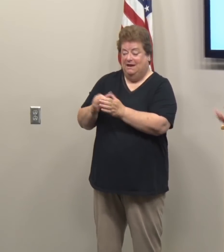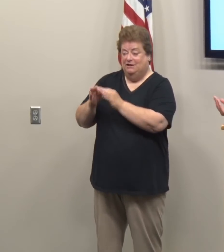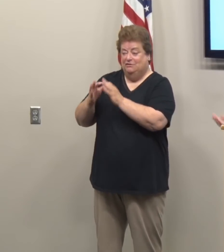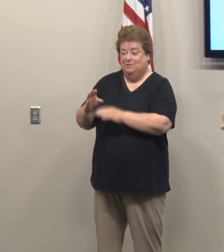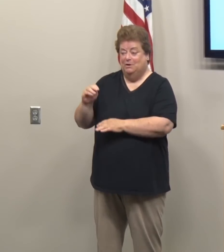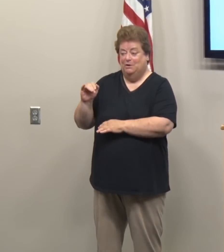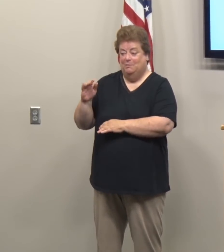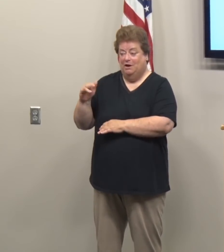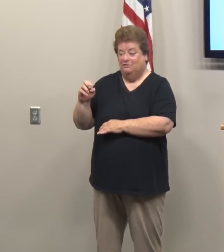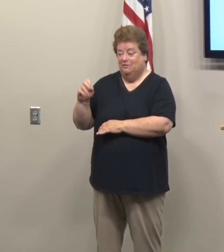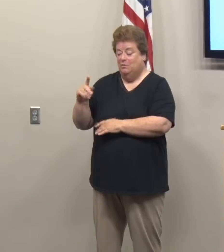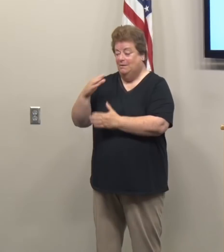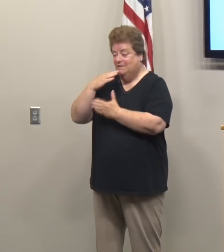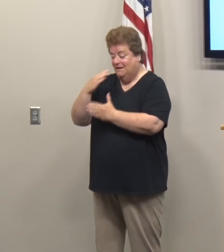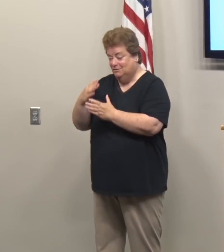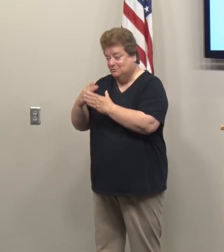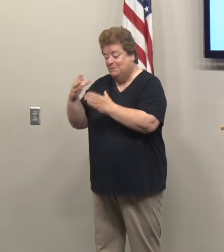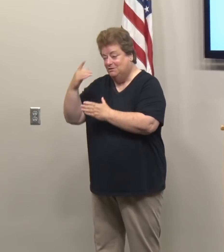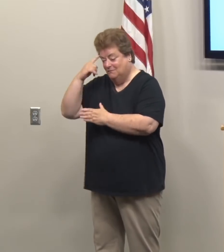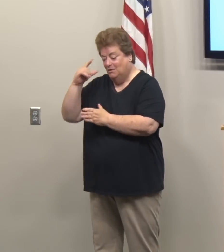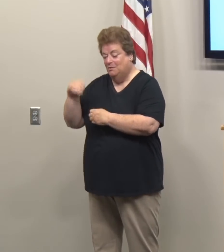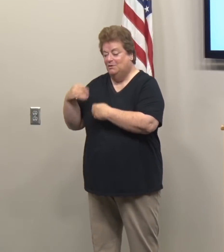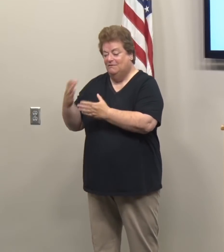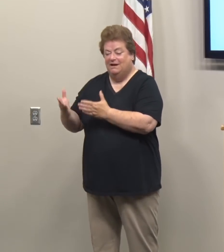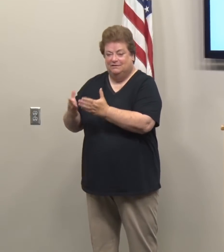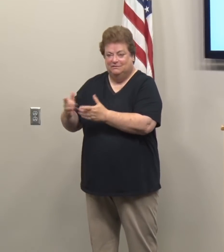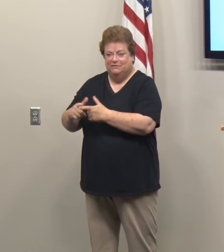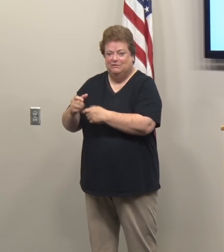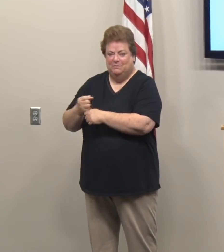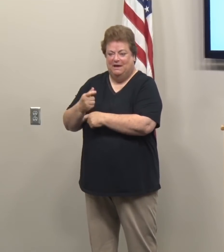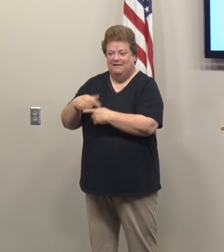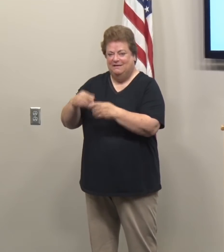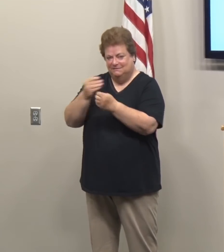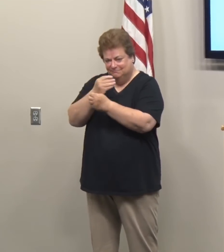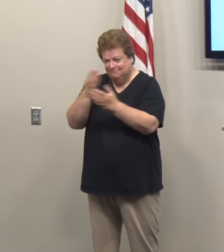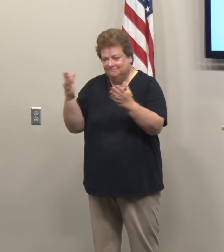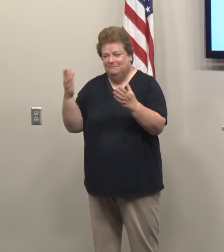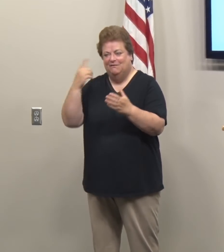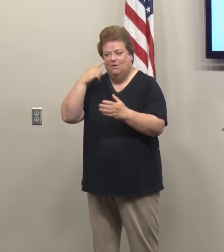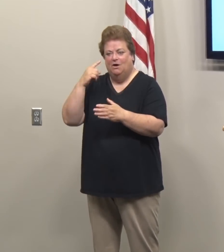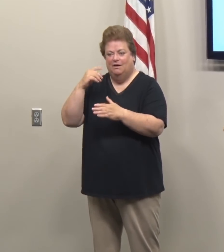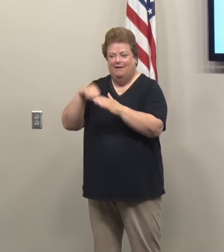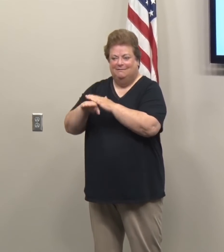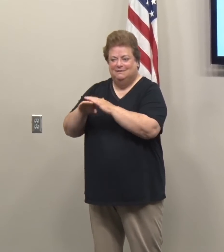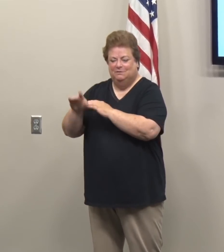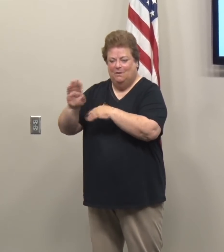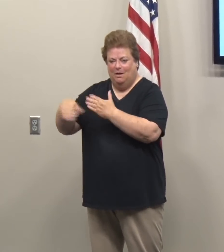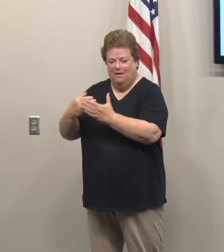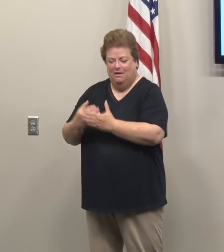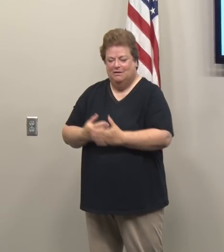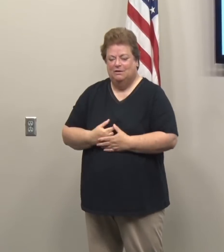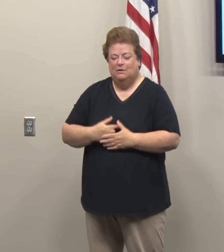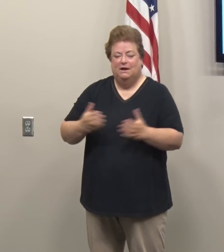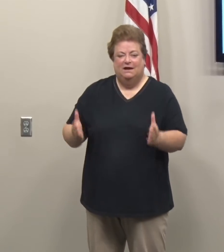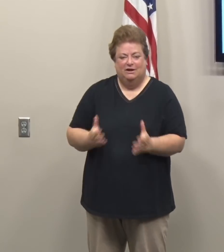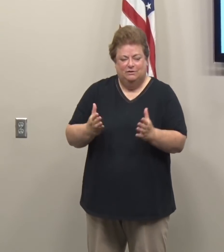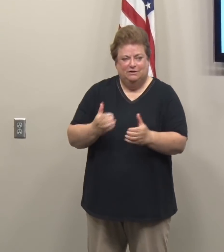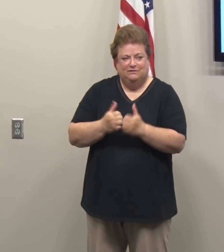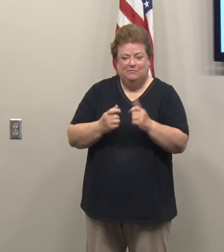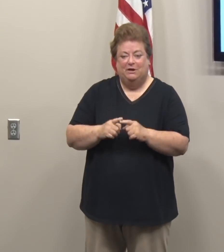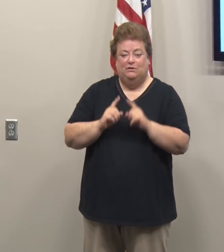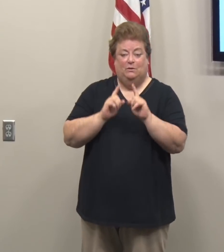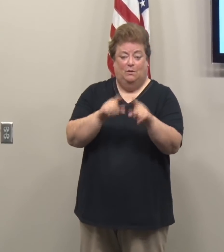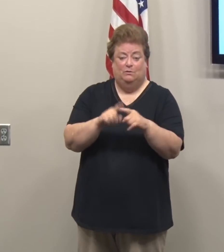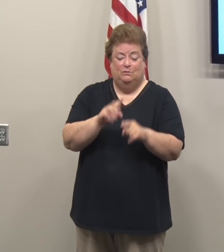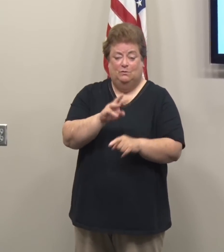Margie Propp, and thank you so much, Margie, for providing your services to make this briefing more accessible to all. We encourage everyone to visit our